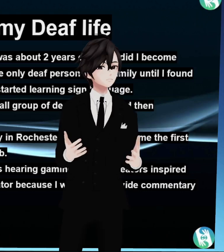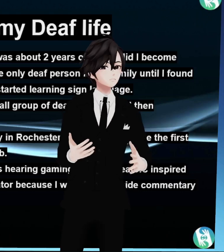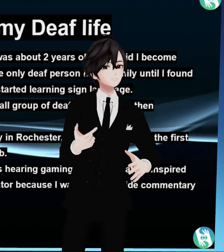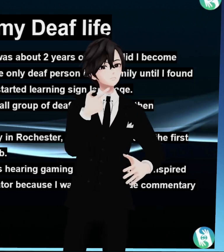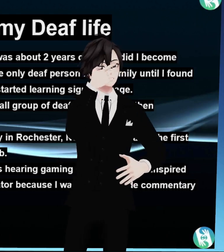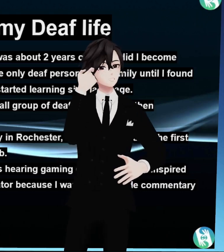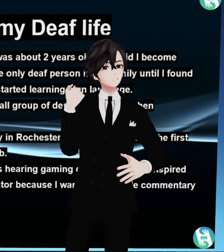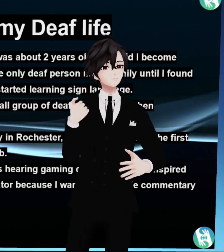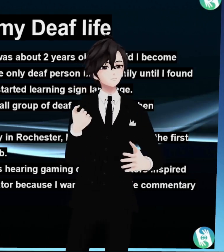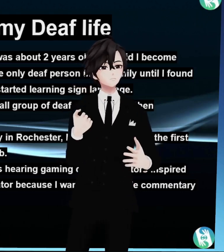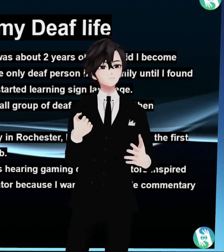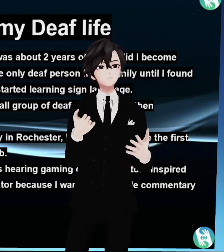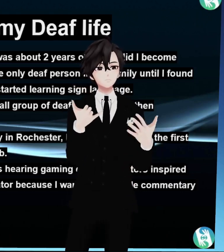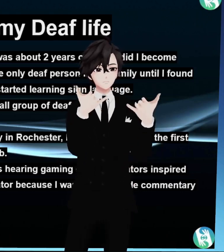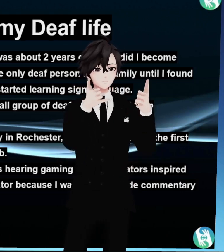was their sole deaf person on their team.